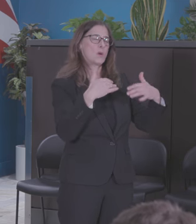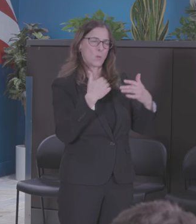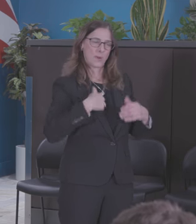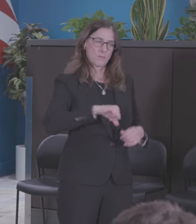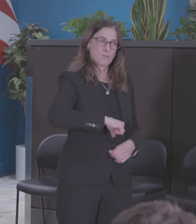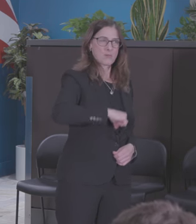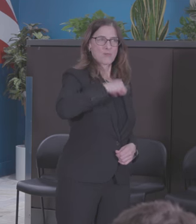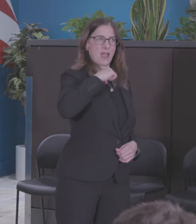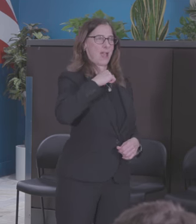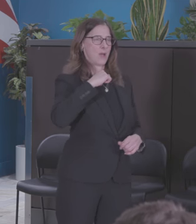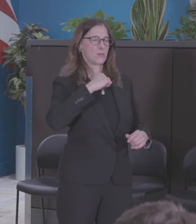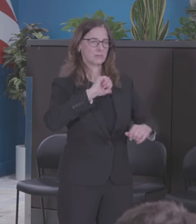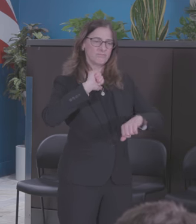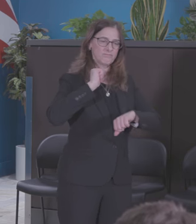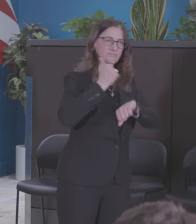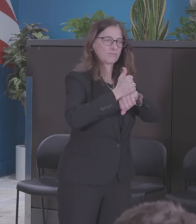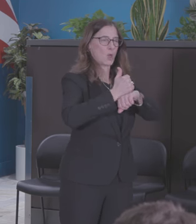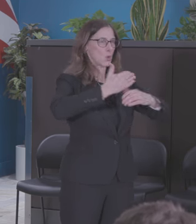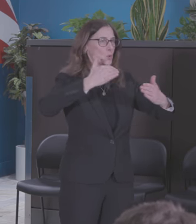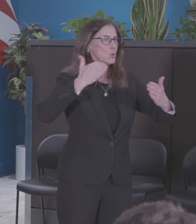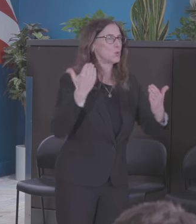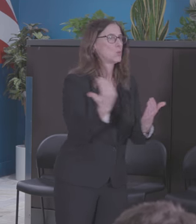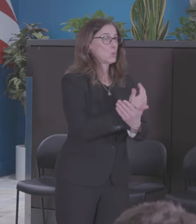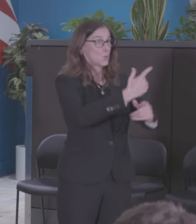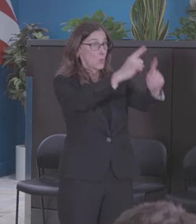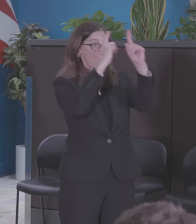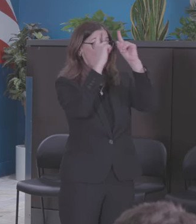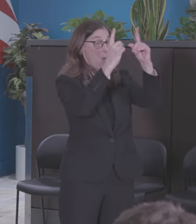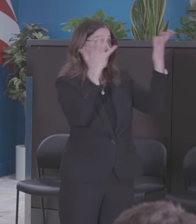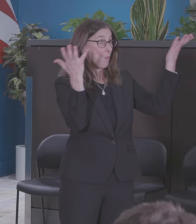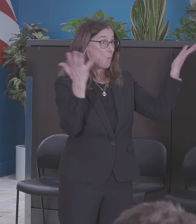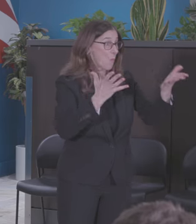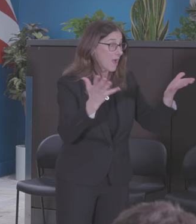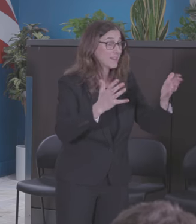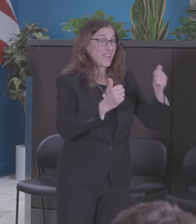campaign to end veteran homelessness in Massachusetts.